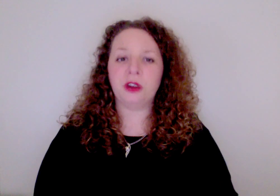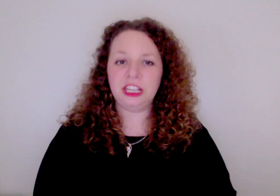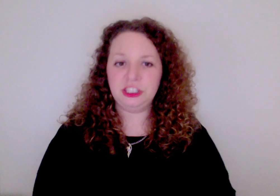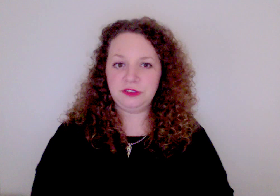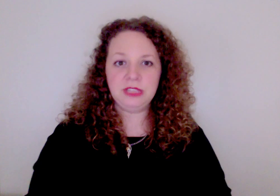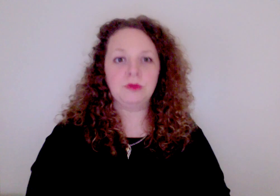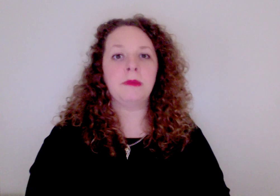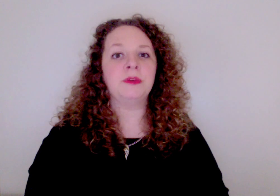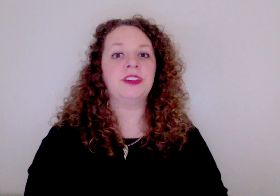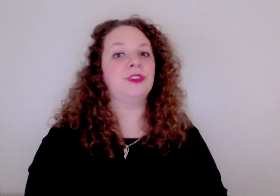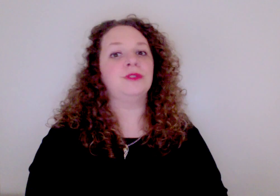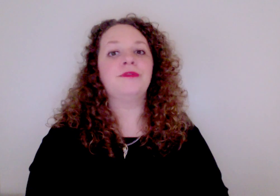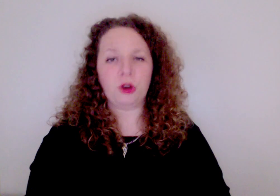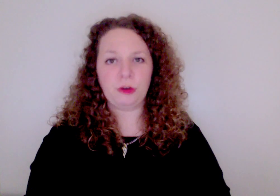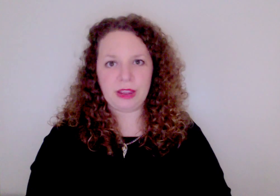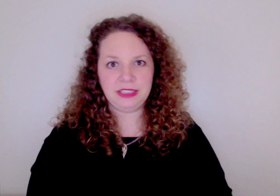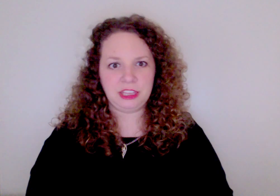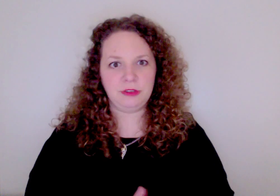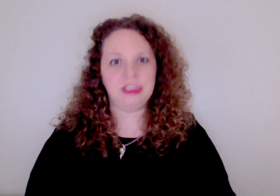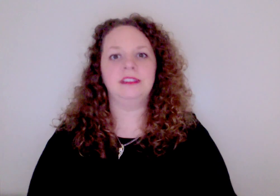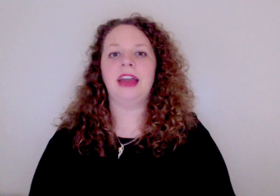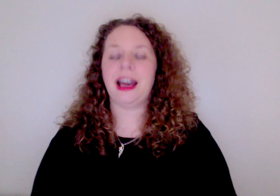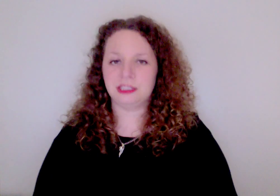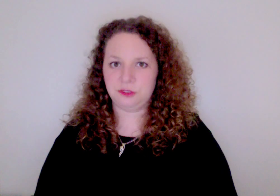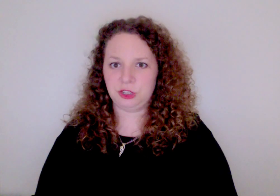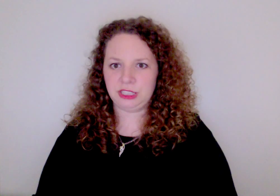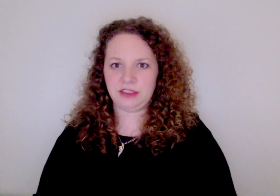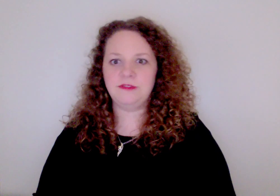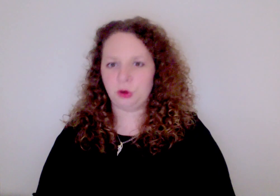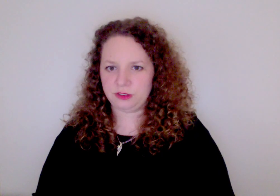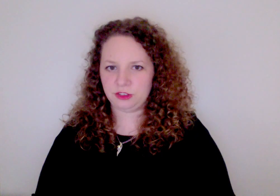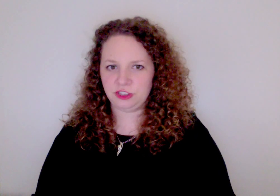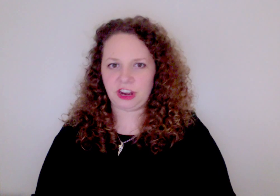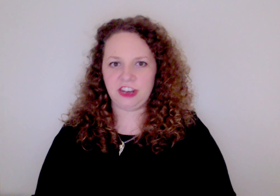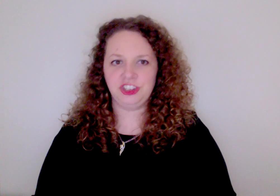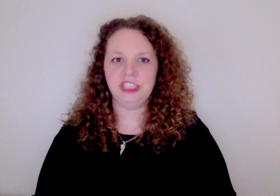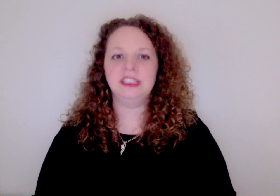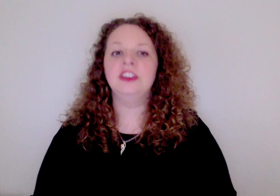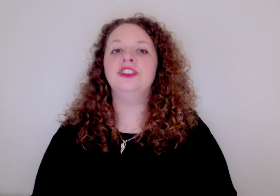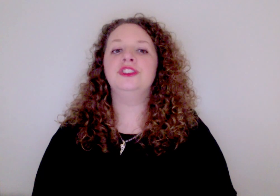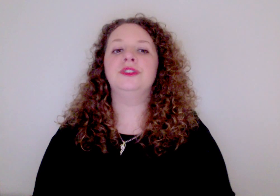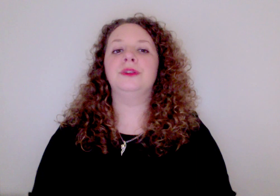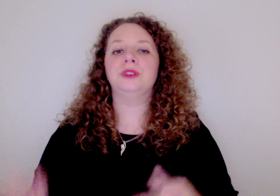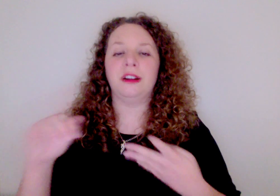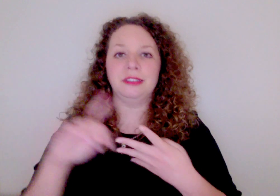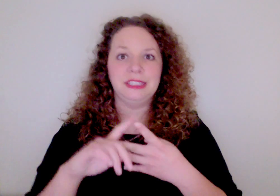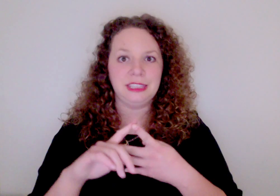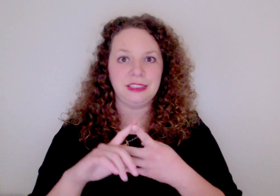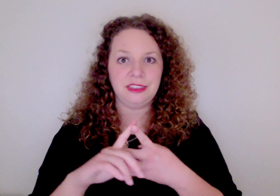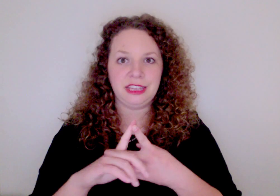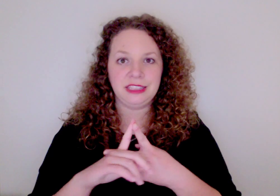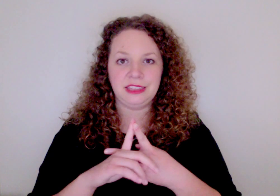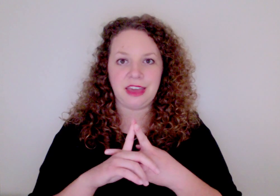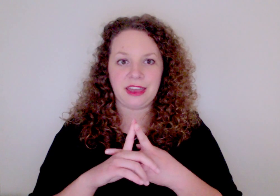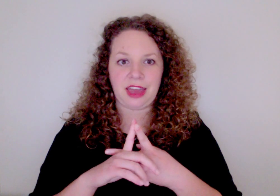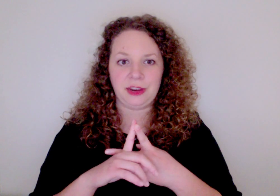each of these, remember that there's 4 ways that you can ask for a sign, 4 different strategies. So those are listing the things in that